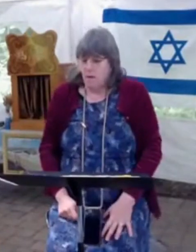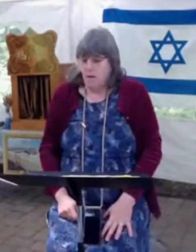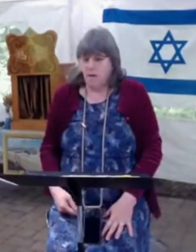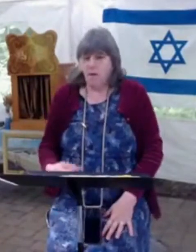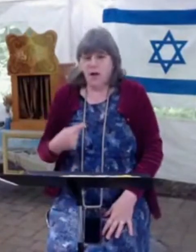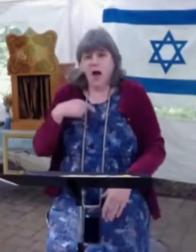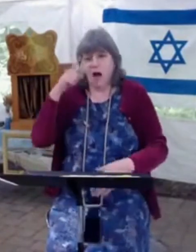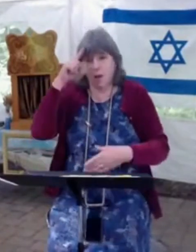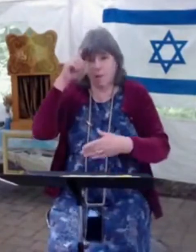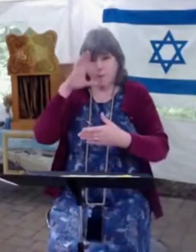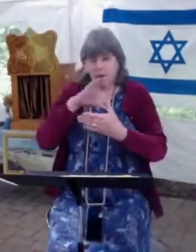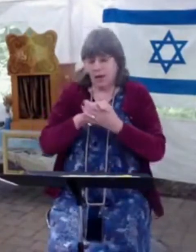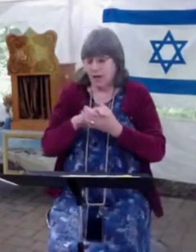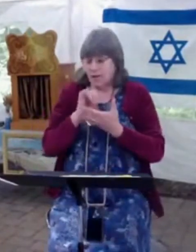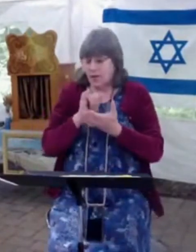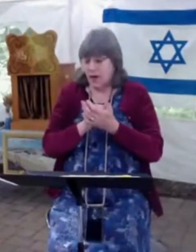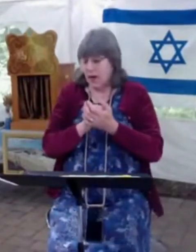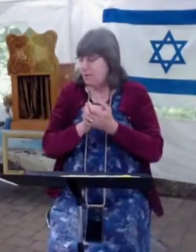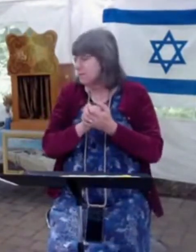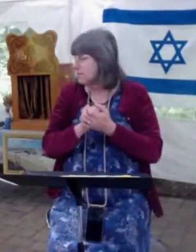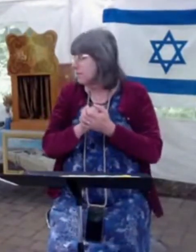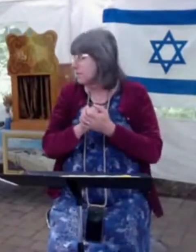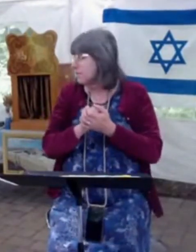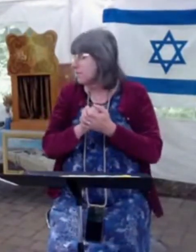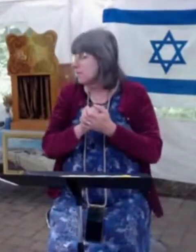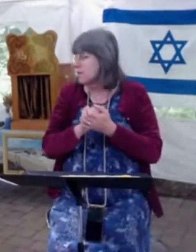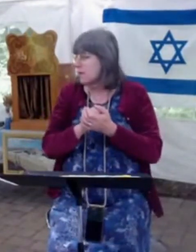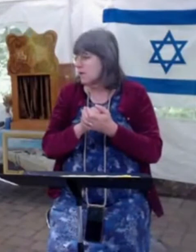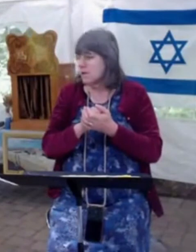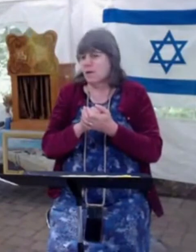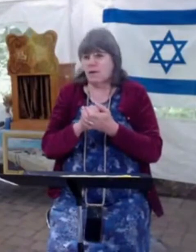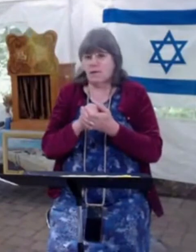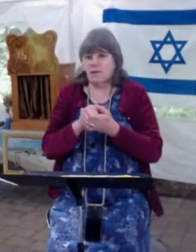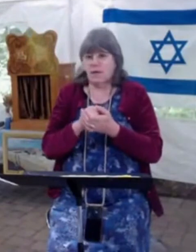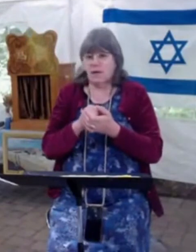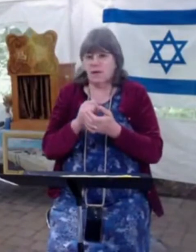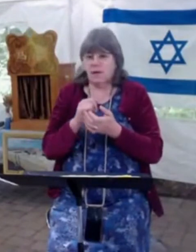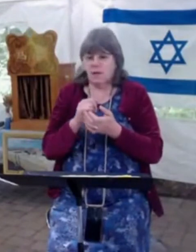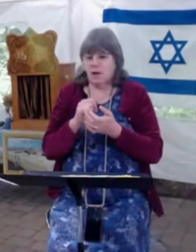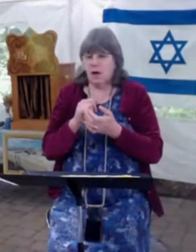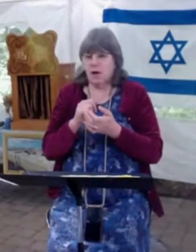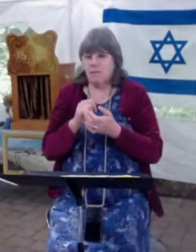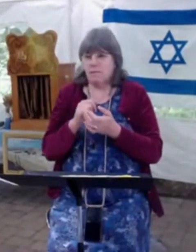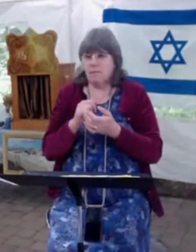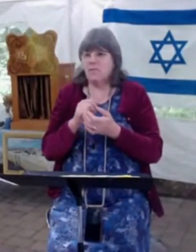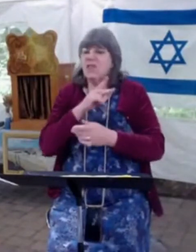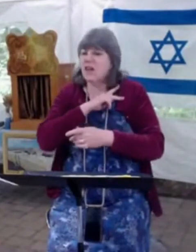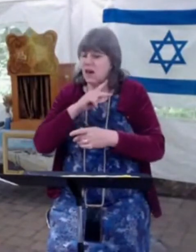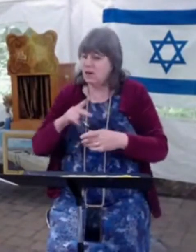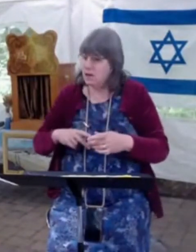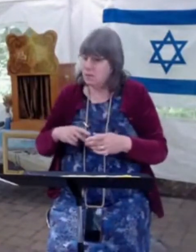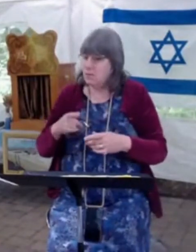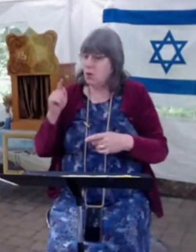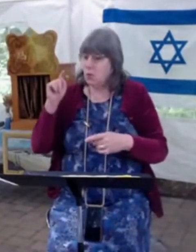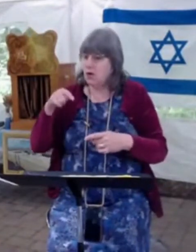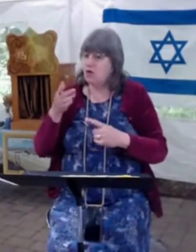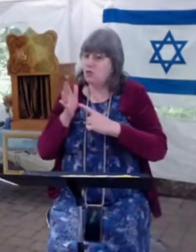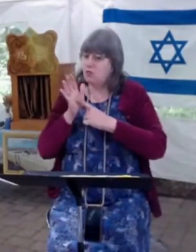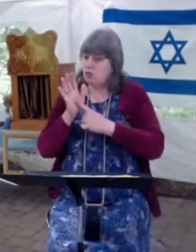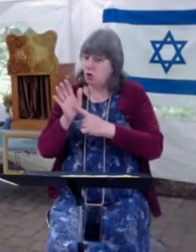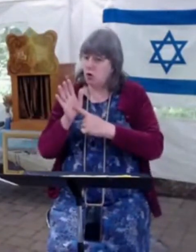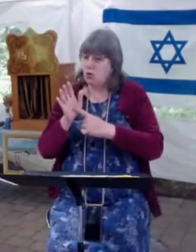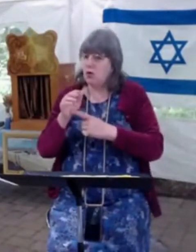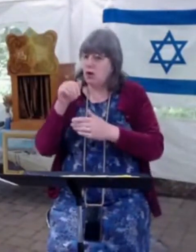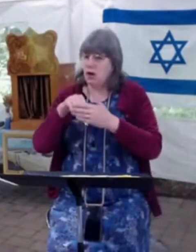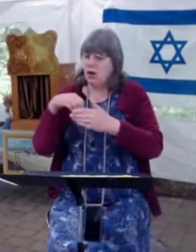I believe that the peace of the kingdom that we can show in our own person, in our own congregation,